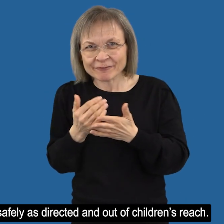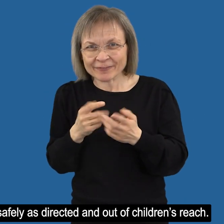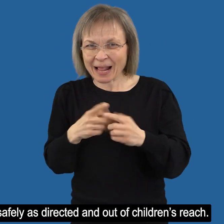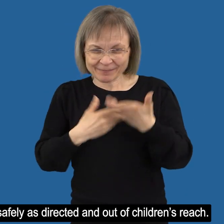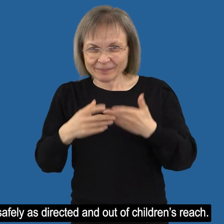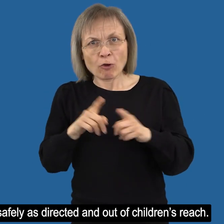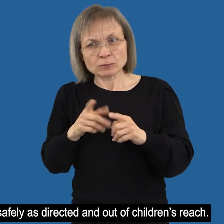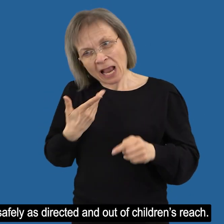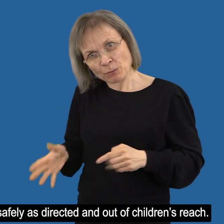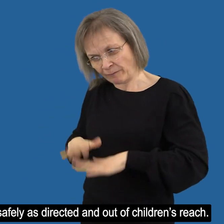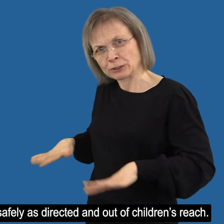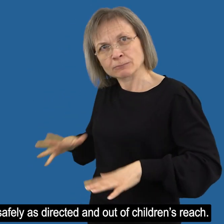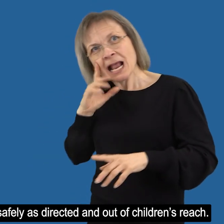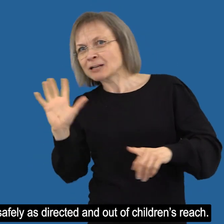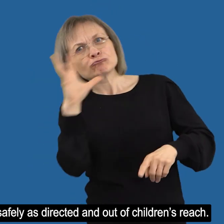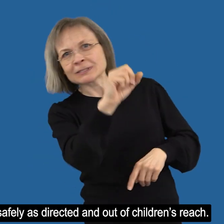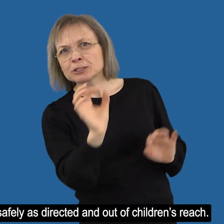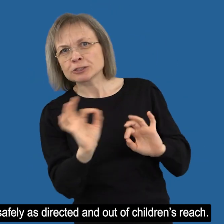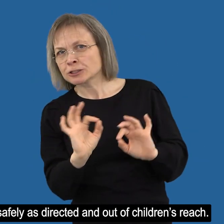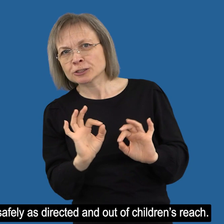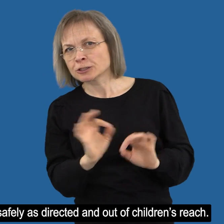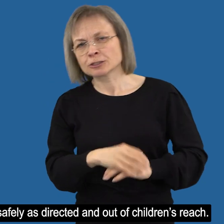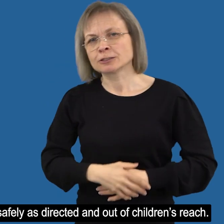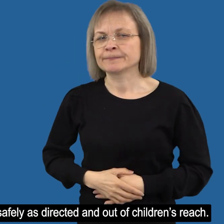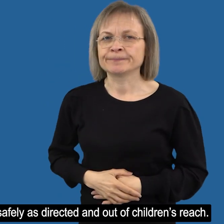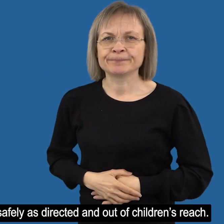Storing medicines safely as directed and out of children's reach.